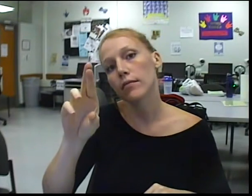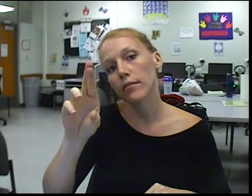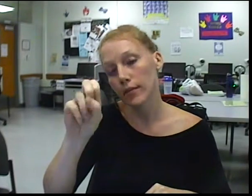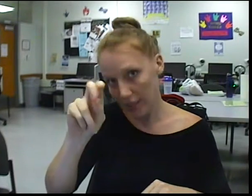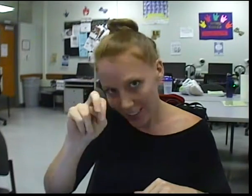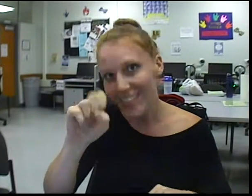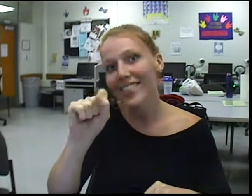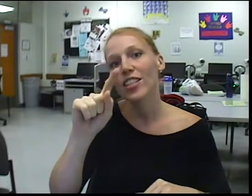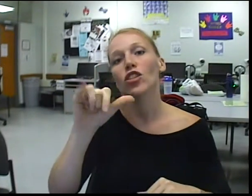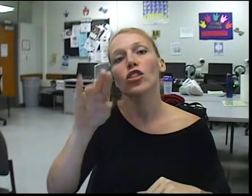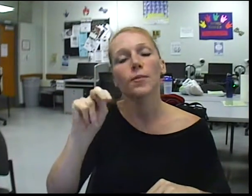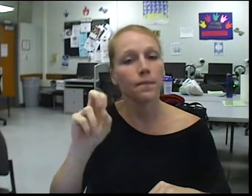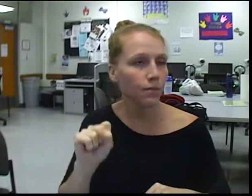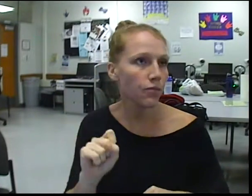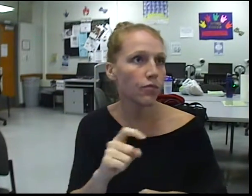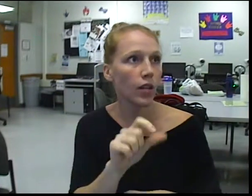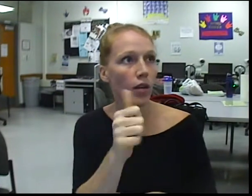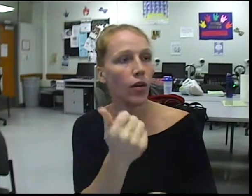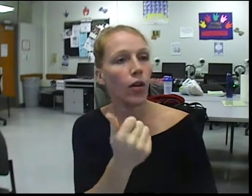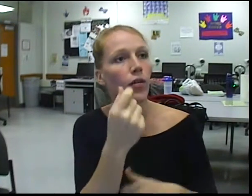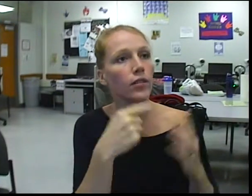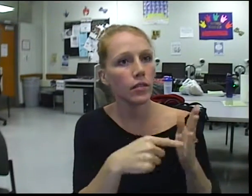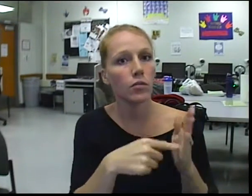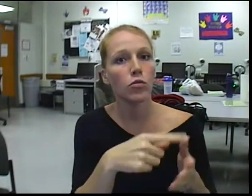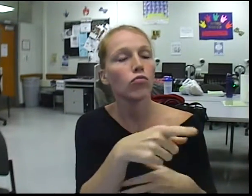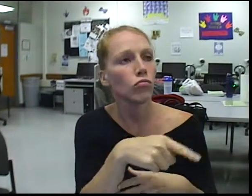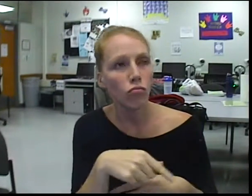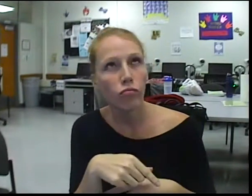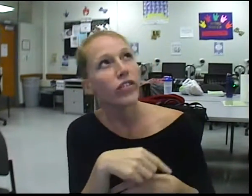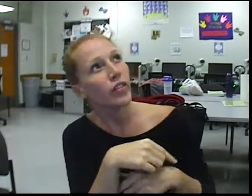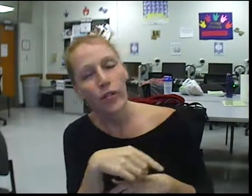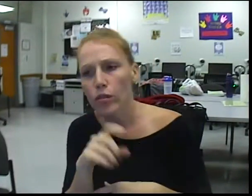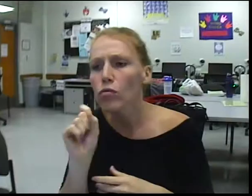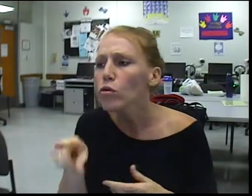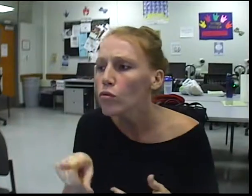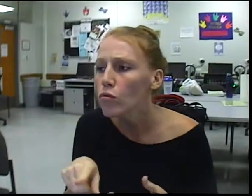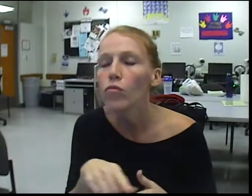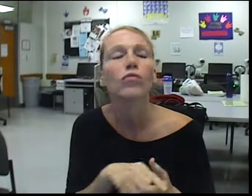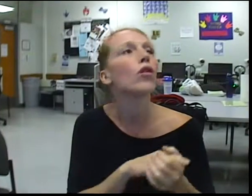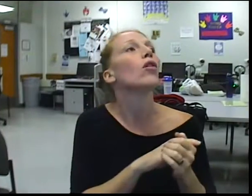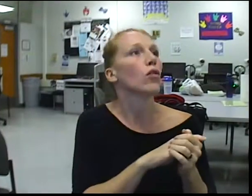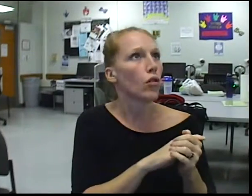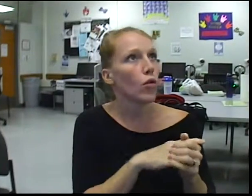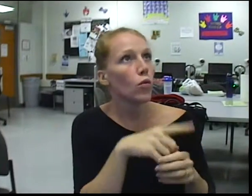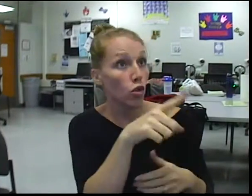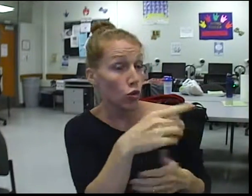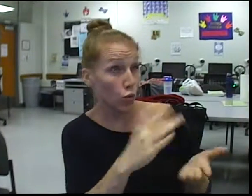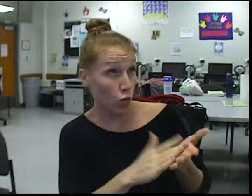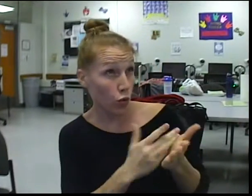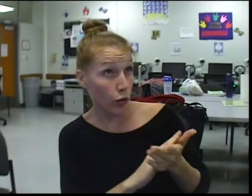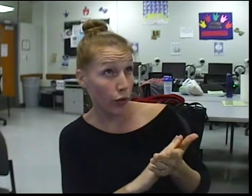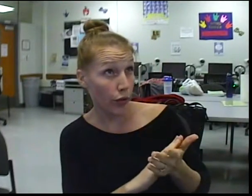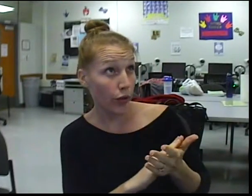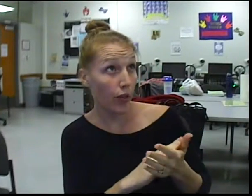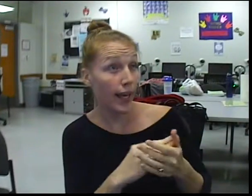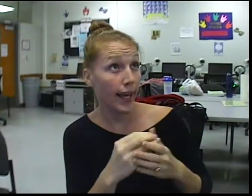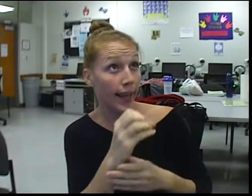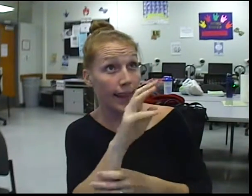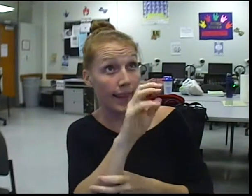cooking and the steam from the pan hits the lid. Okay, that's one. You're boiling something, cooking something, you take the lid and lift it up, and